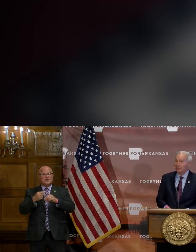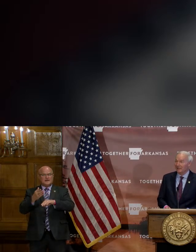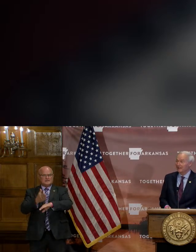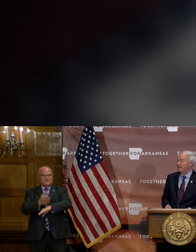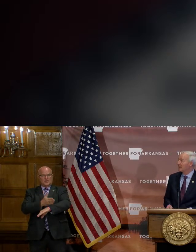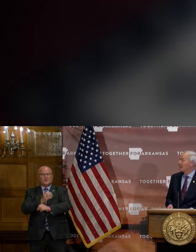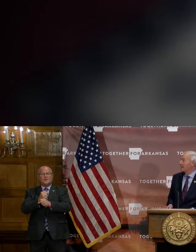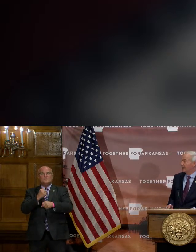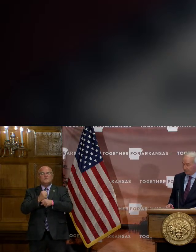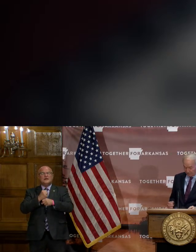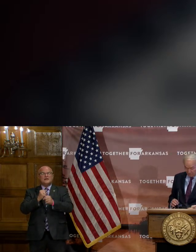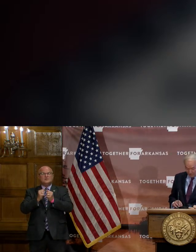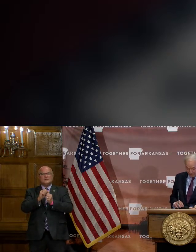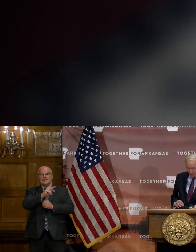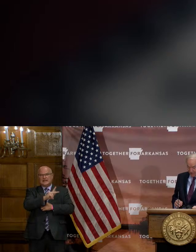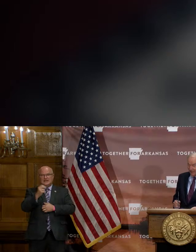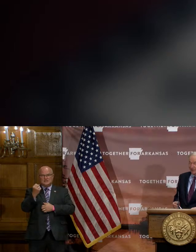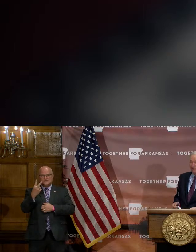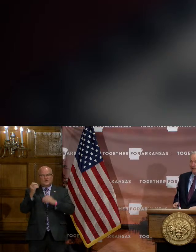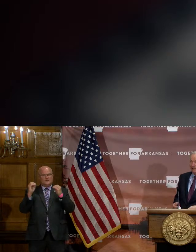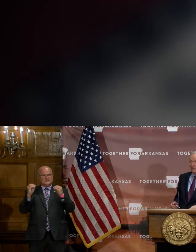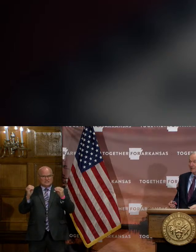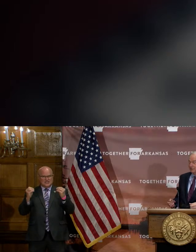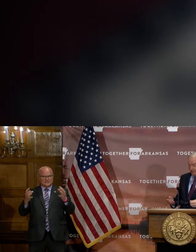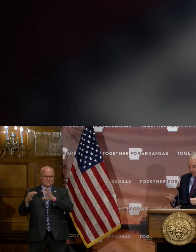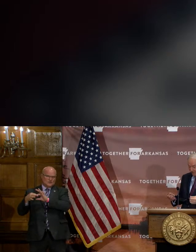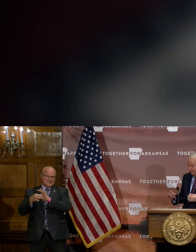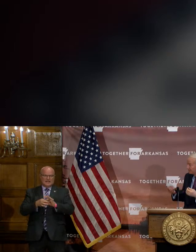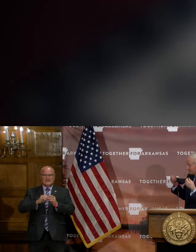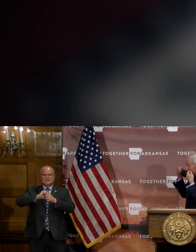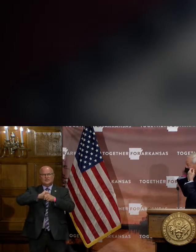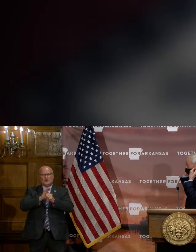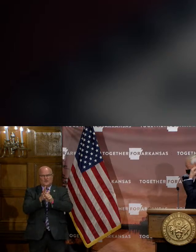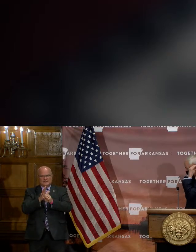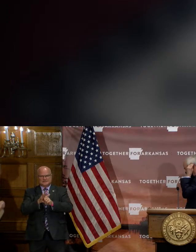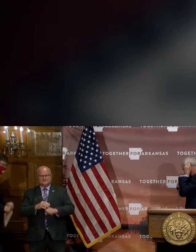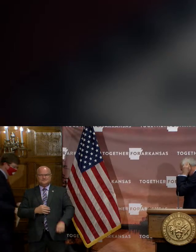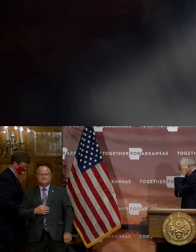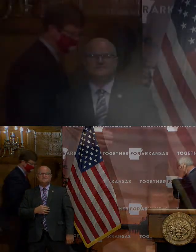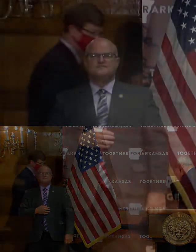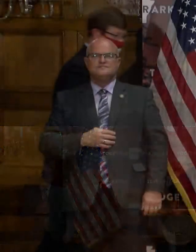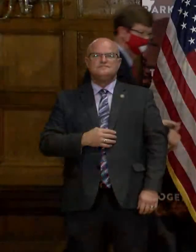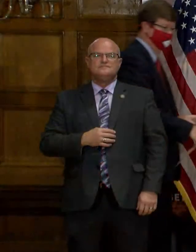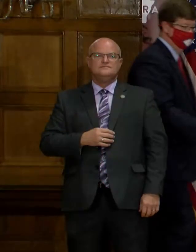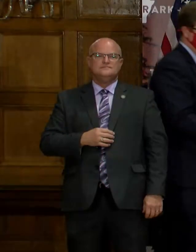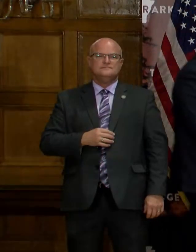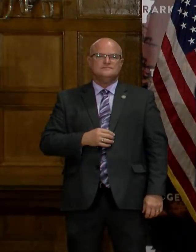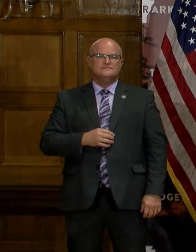progress that we're making in K through 12 education in relation to COVID.